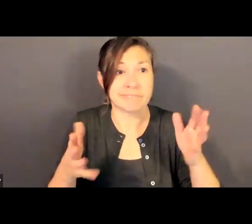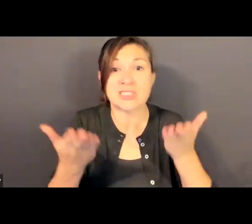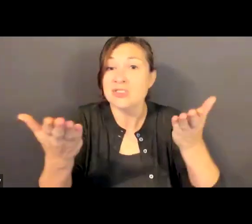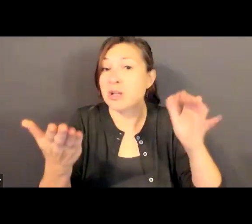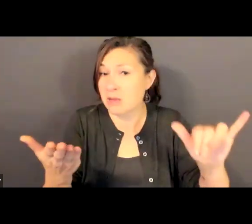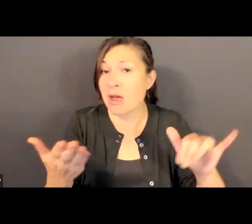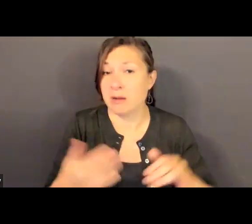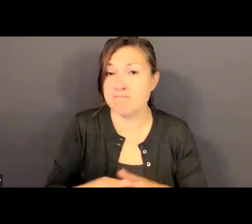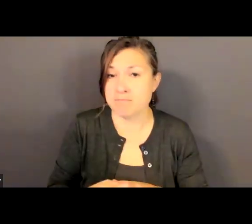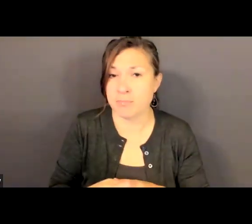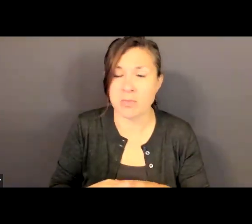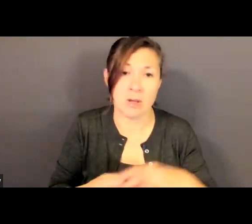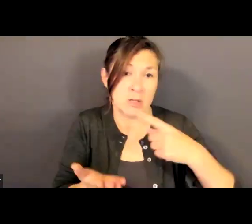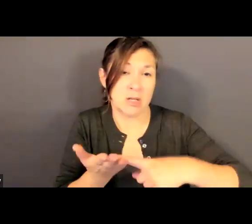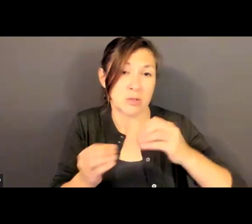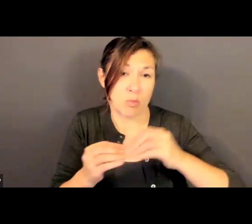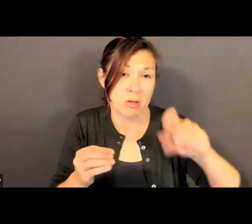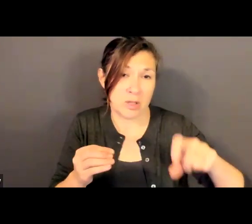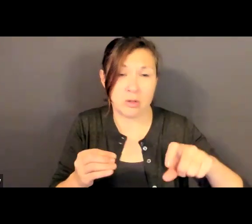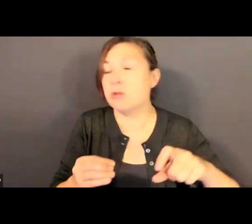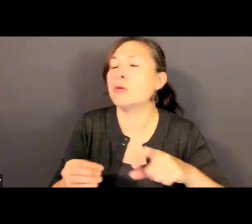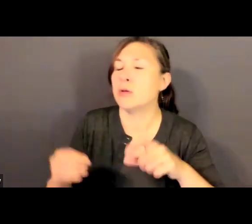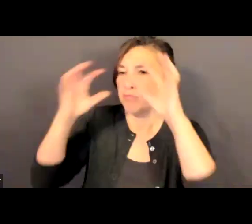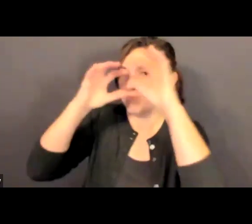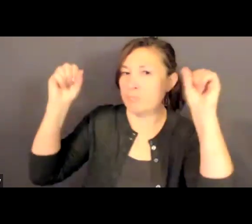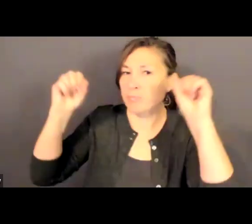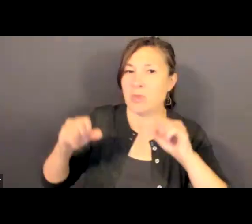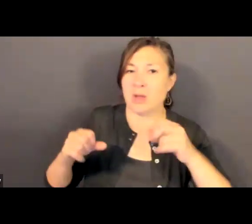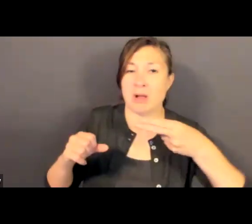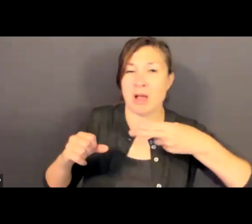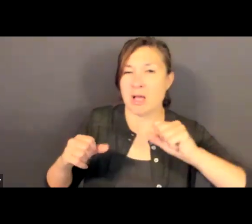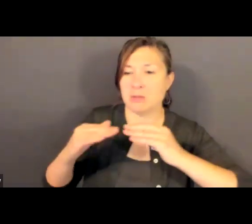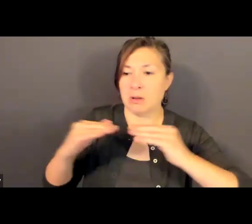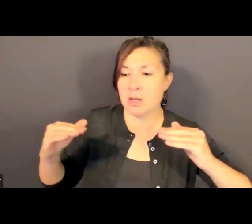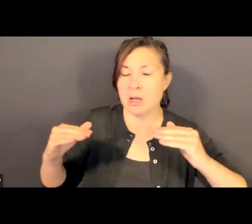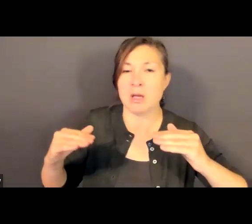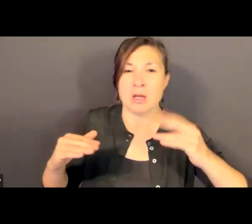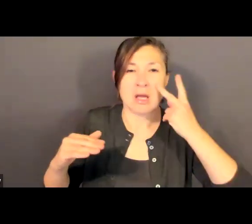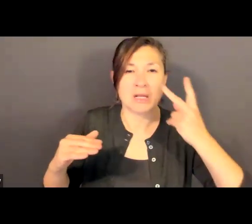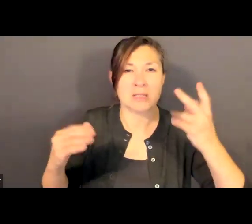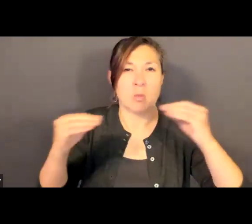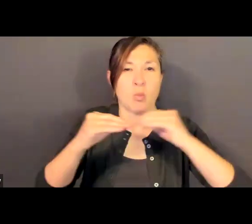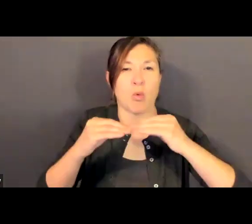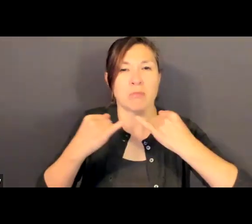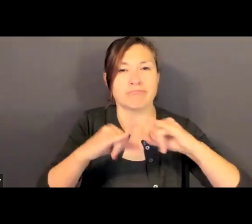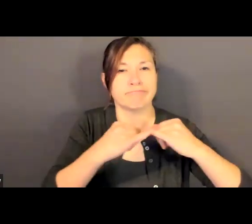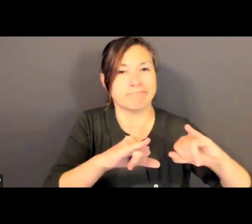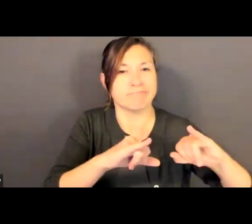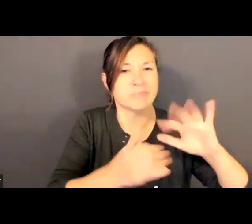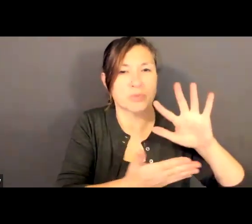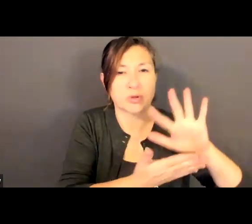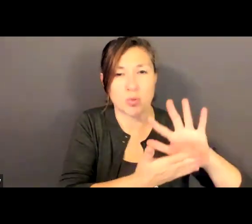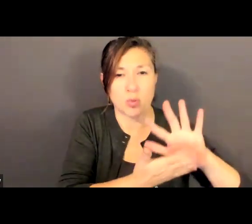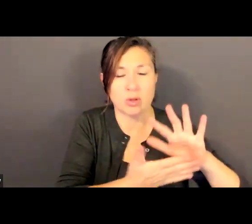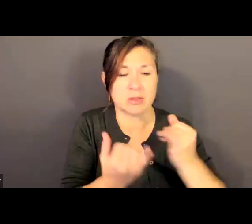Yeah, I mean, I think at the secondary level, we find a heavy array of autonomous schools. And so I think with the